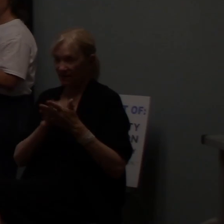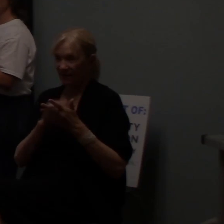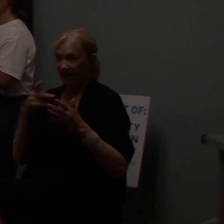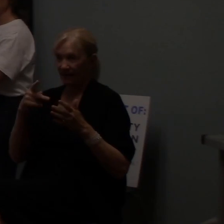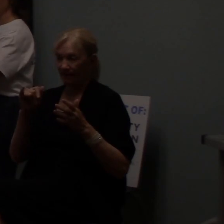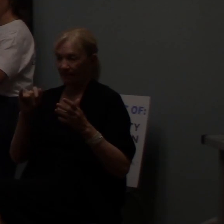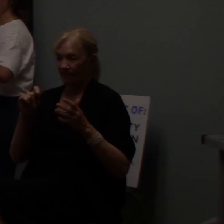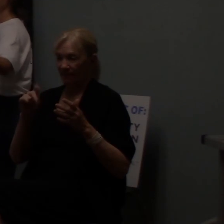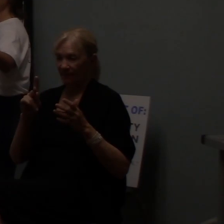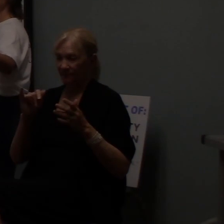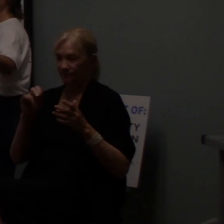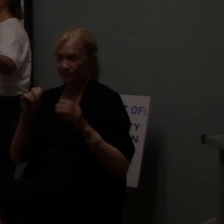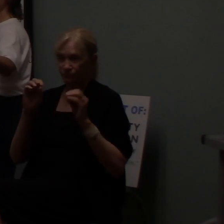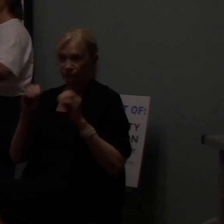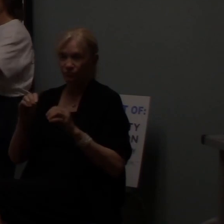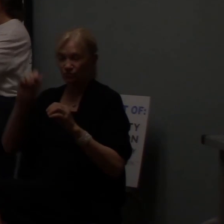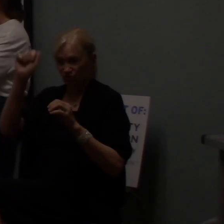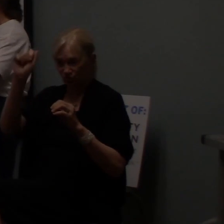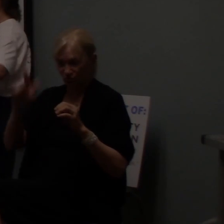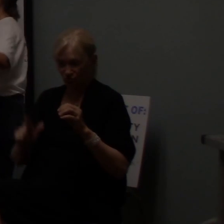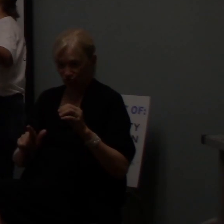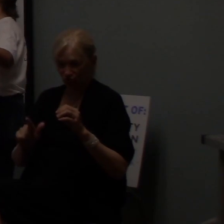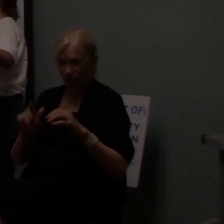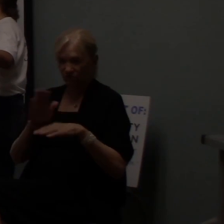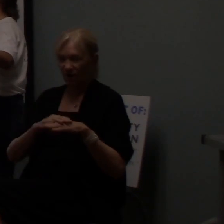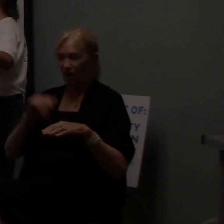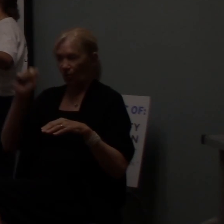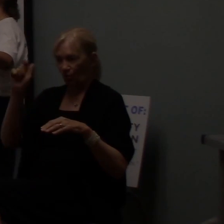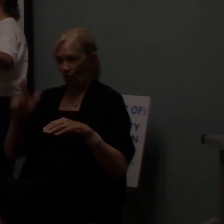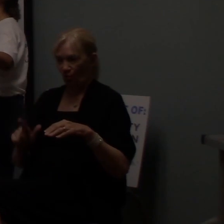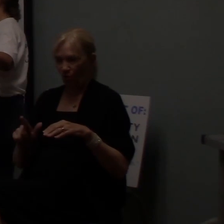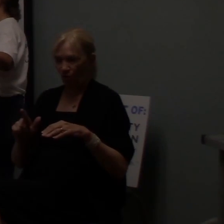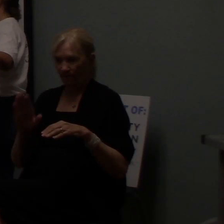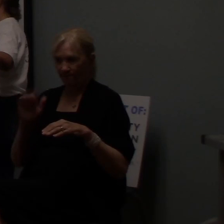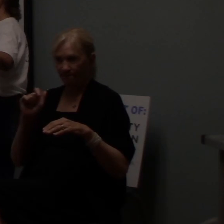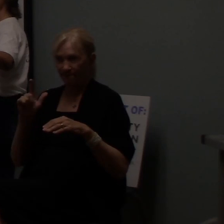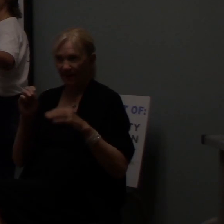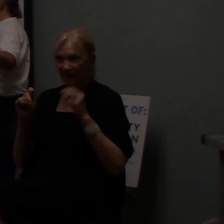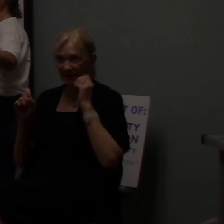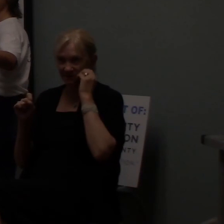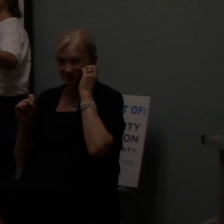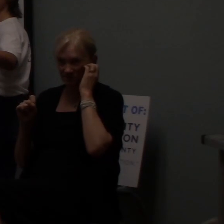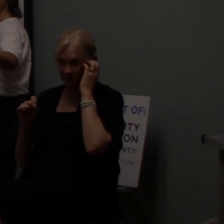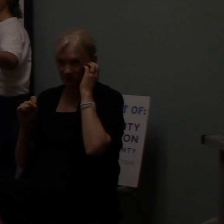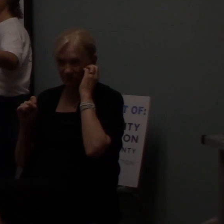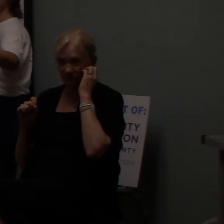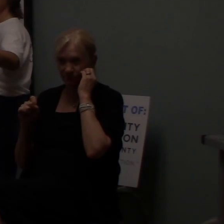Pitkin puts all the candidates on all the primary ballots. California.